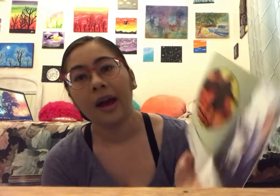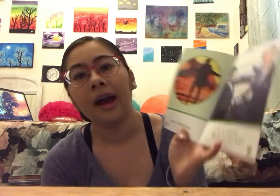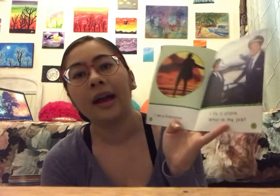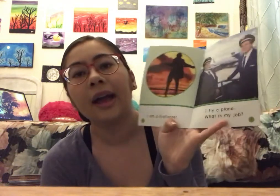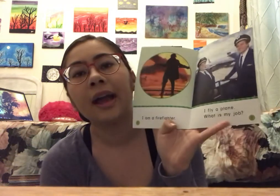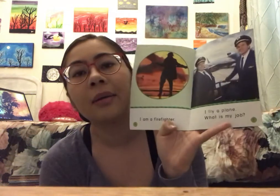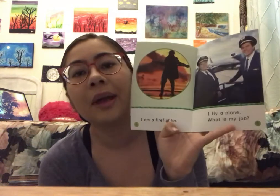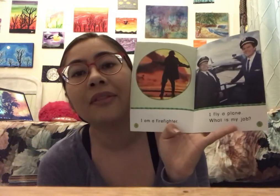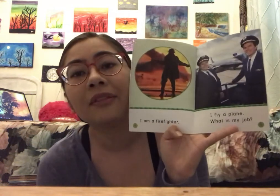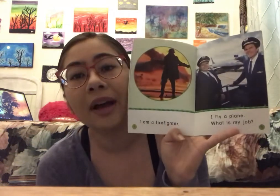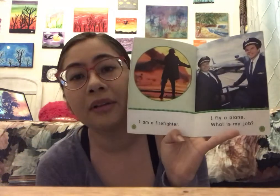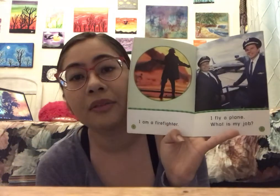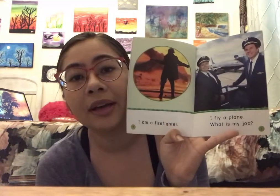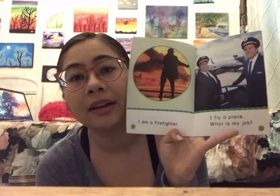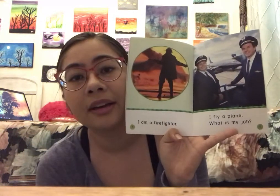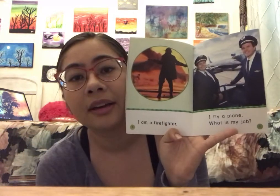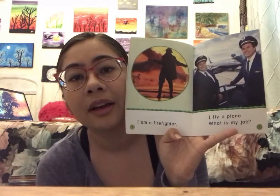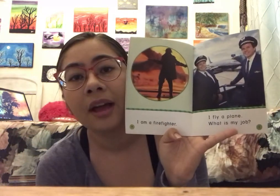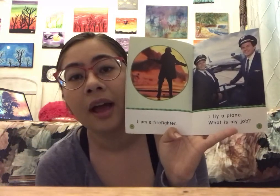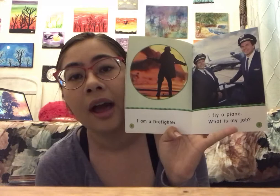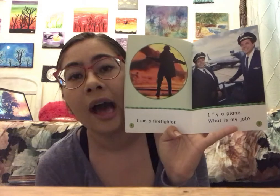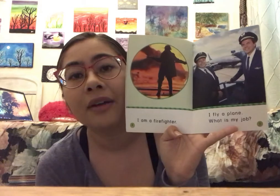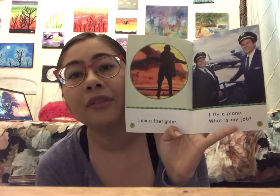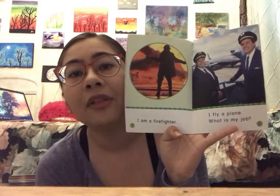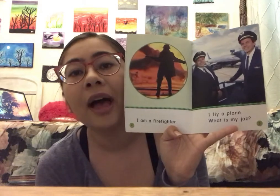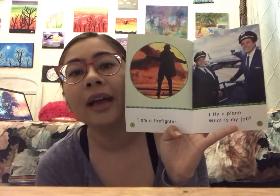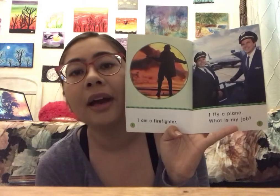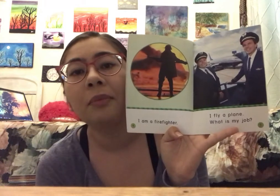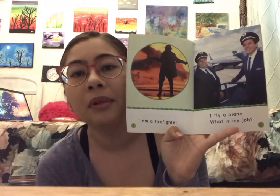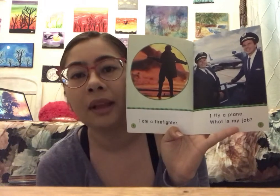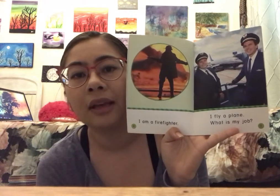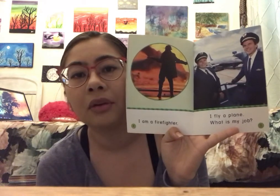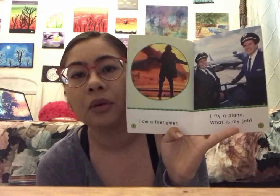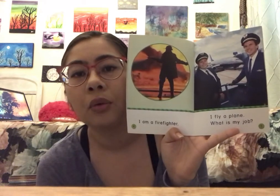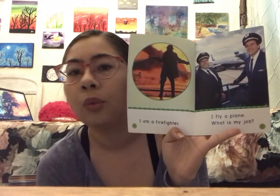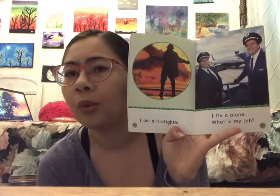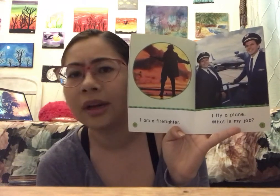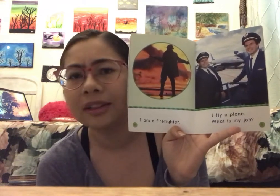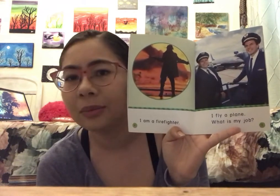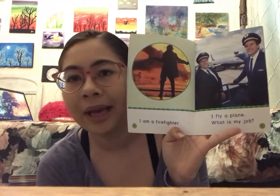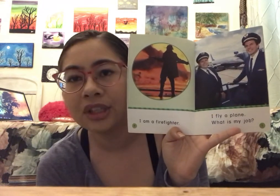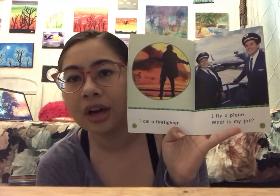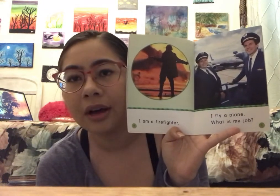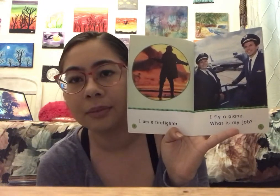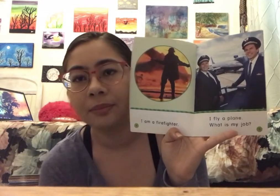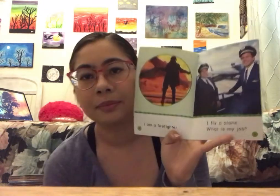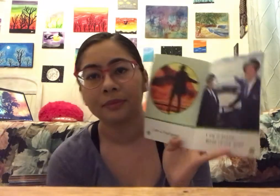I am a firefighter. I fly a plane. What is my job?